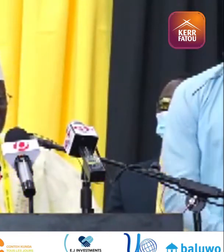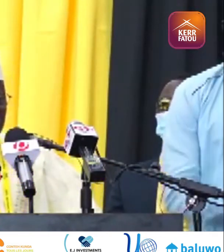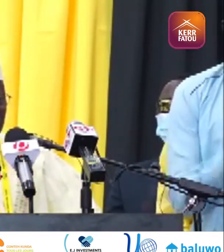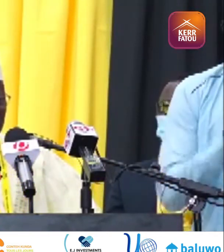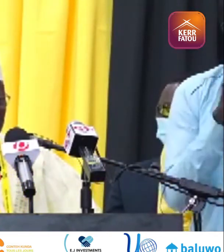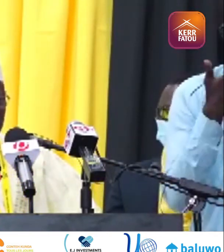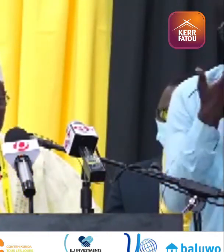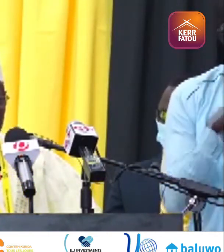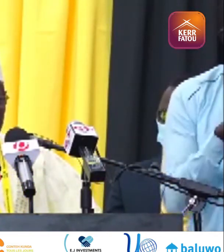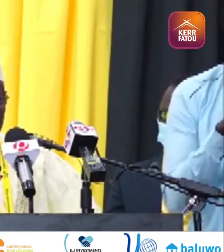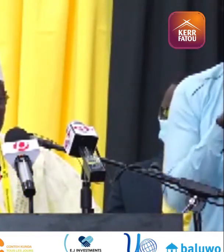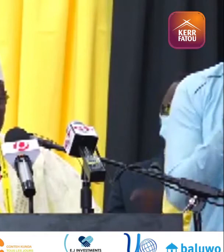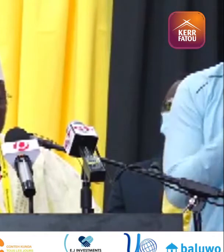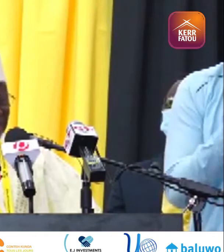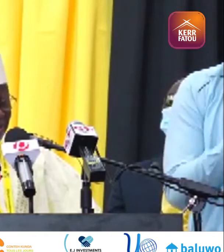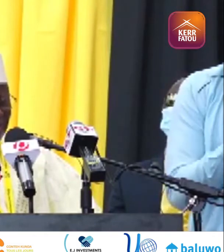though